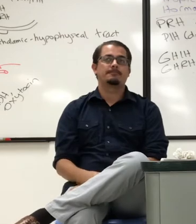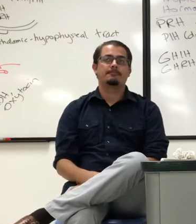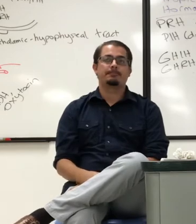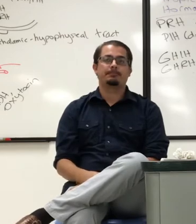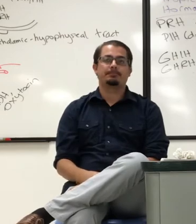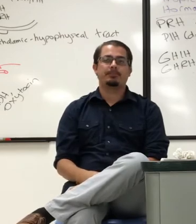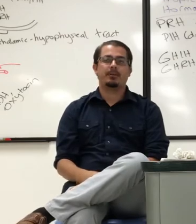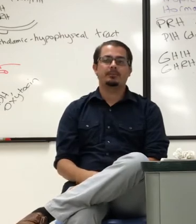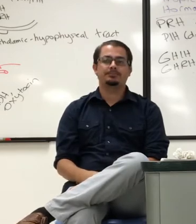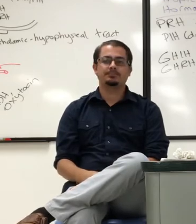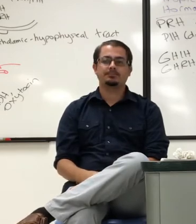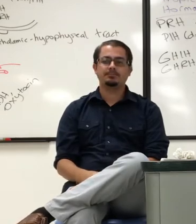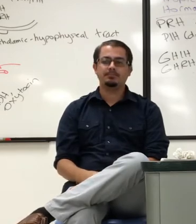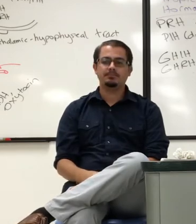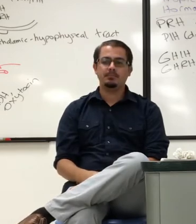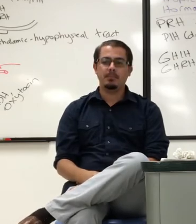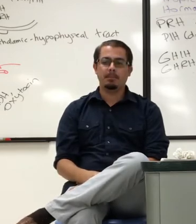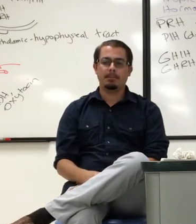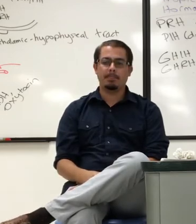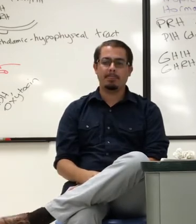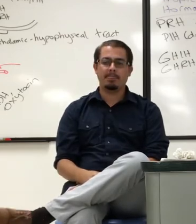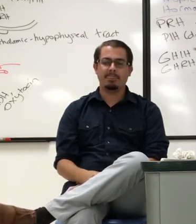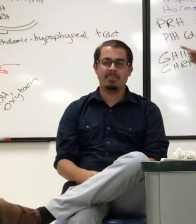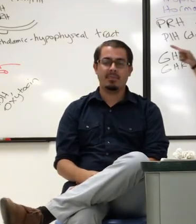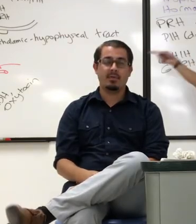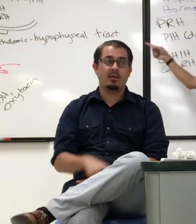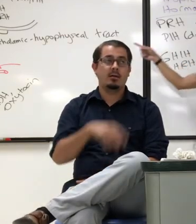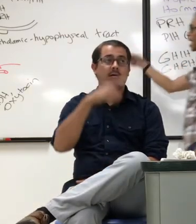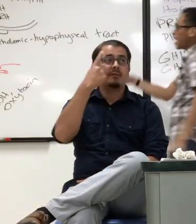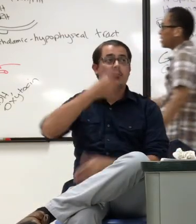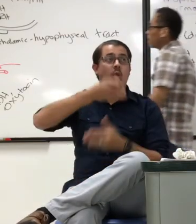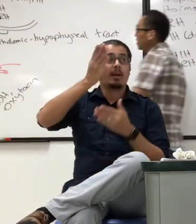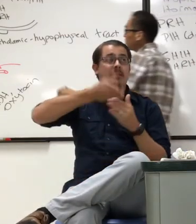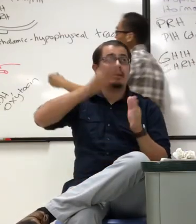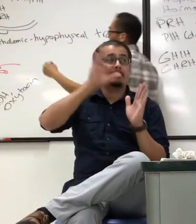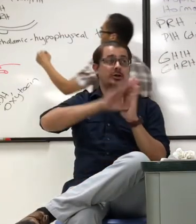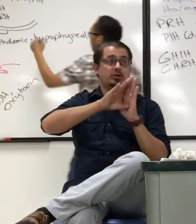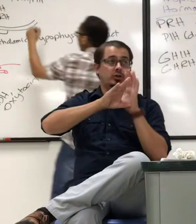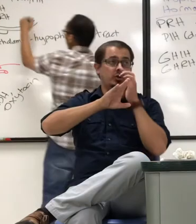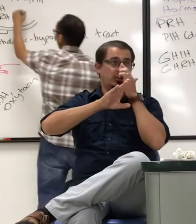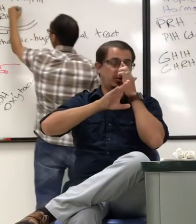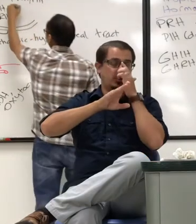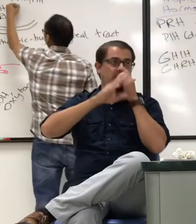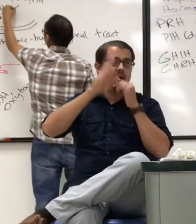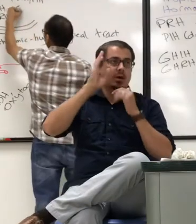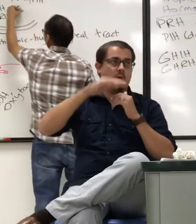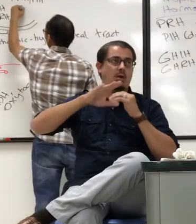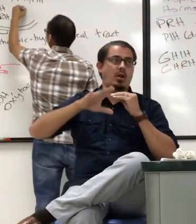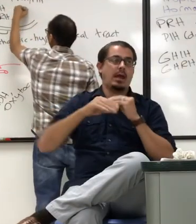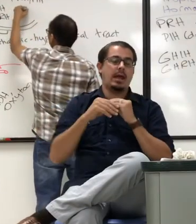Okay, and again, to complete my picture up here, I'm going to add